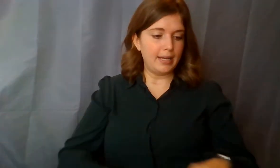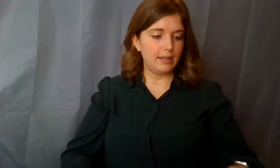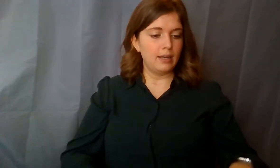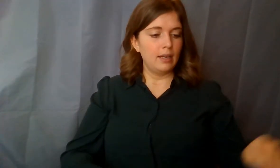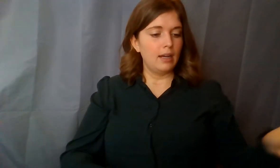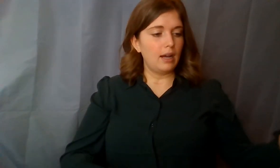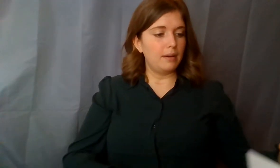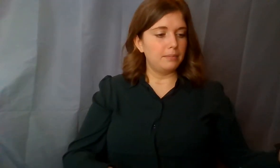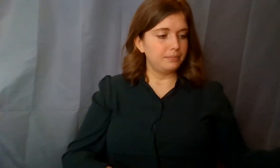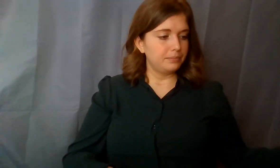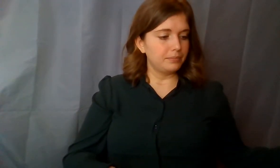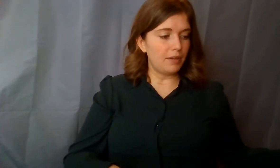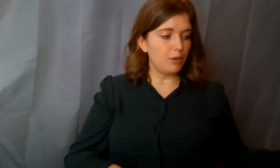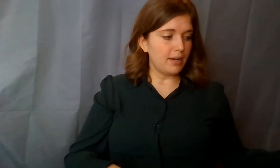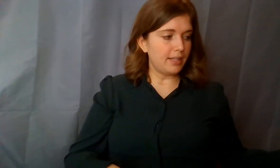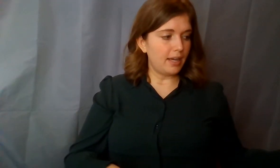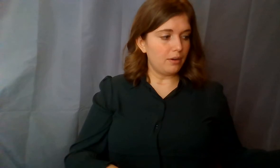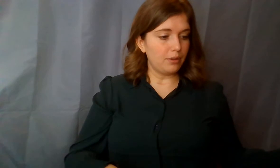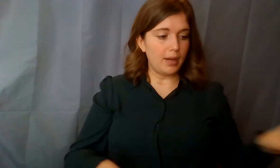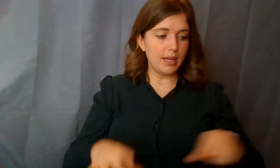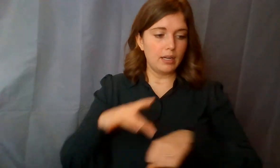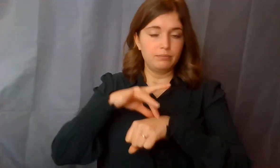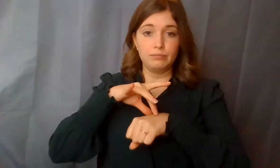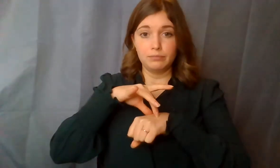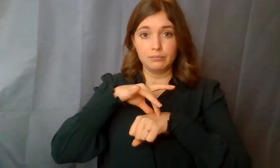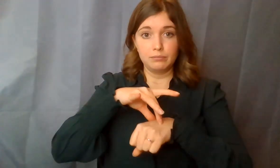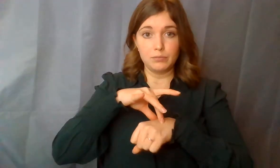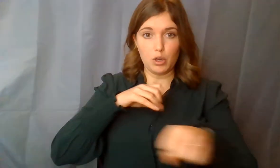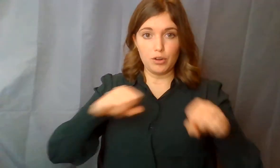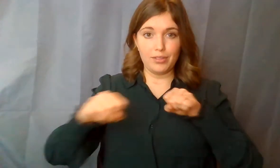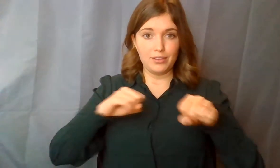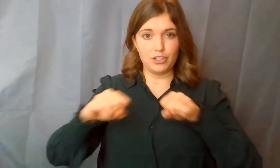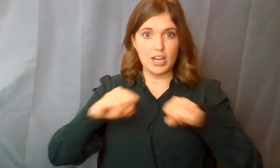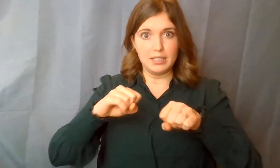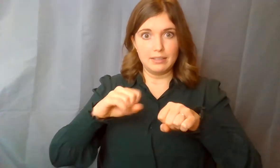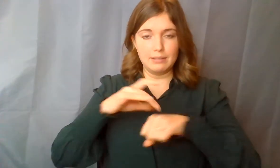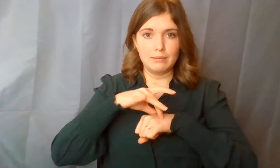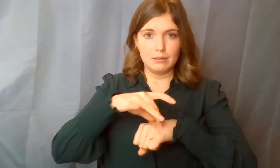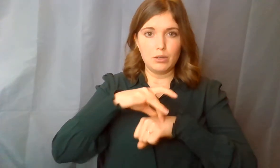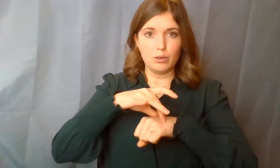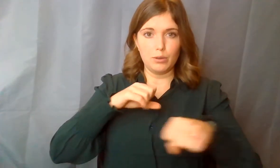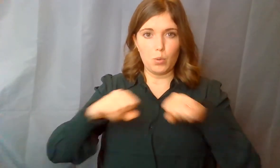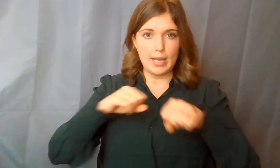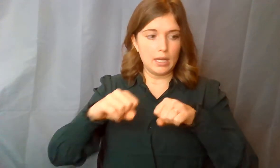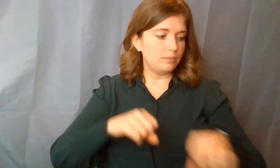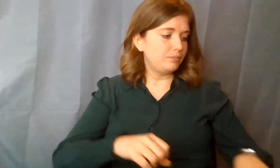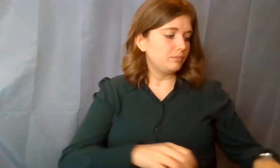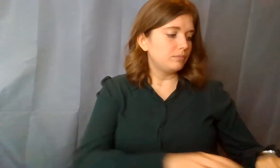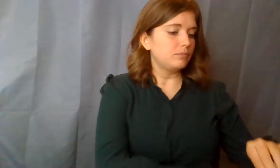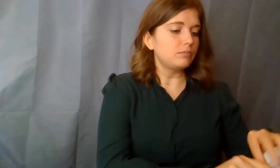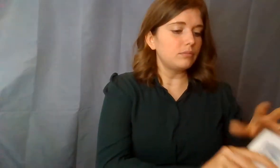planet. If you want to say earthquake, earth shakes. Earthquake.